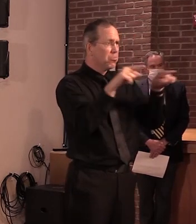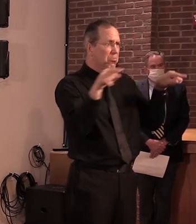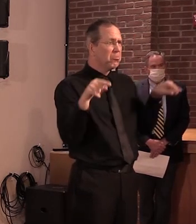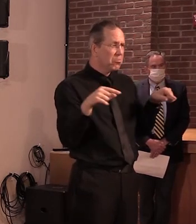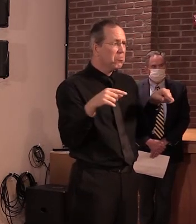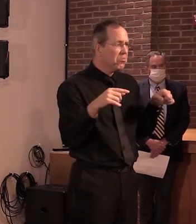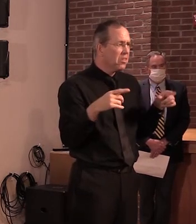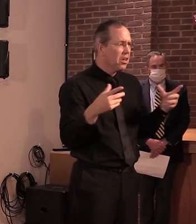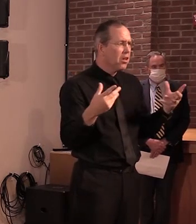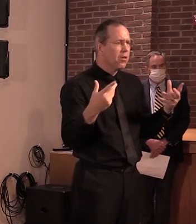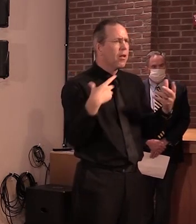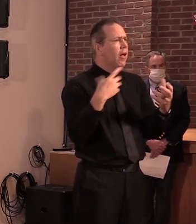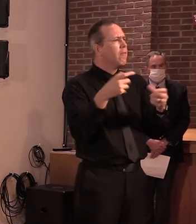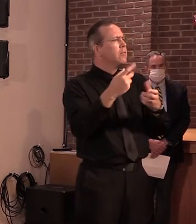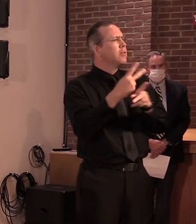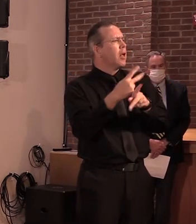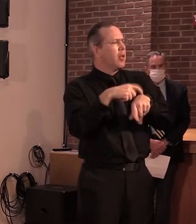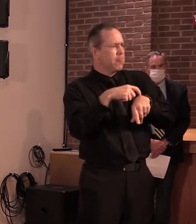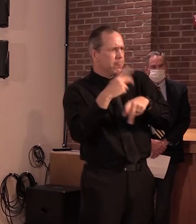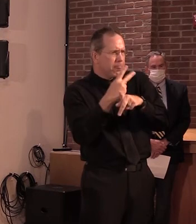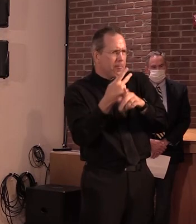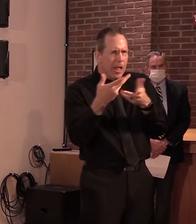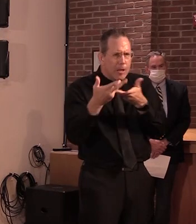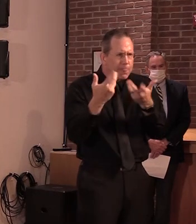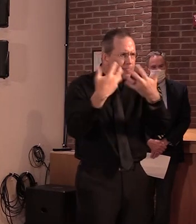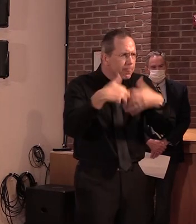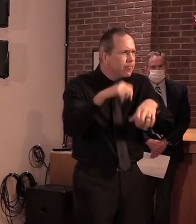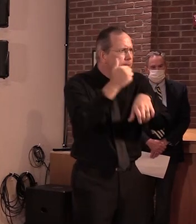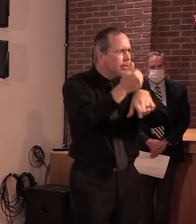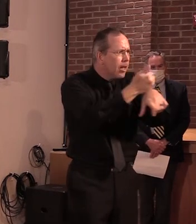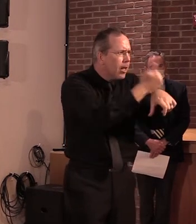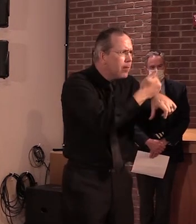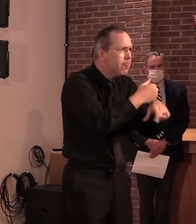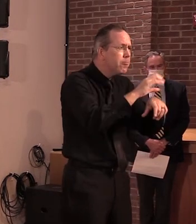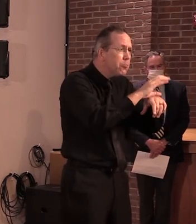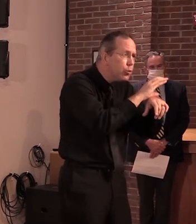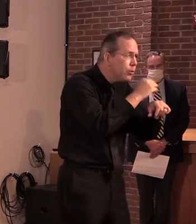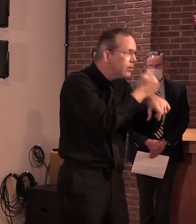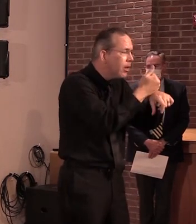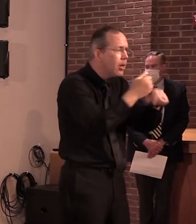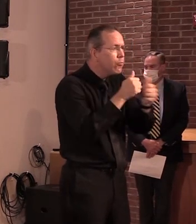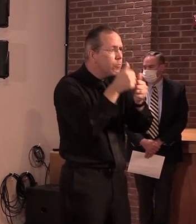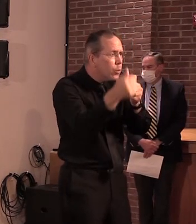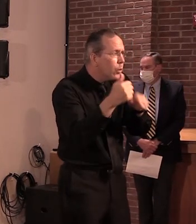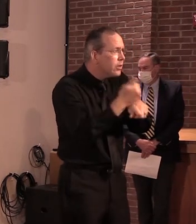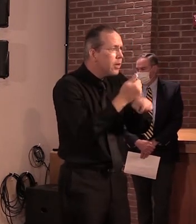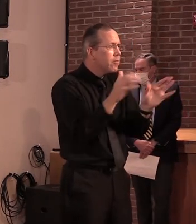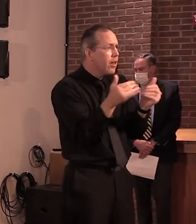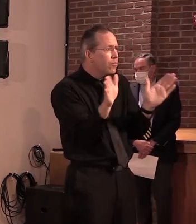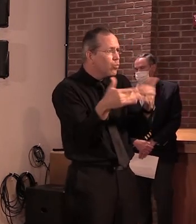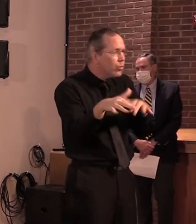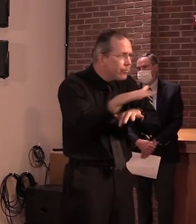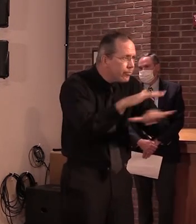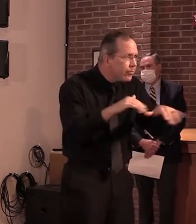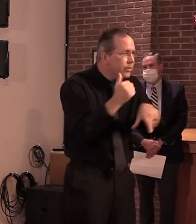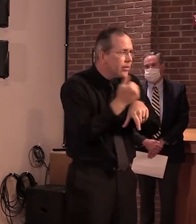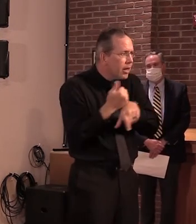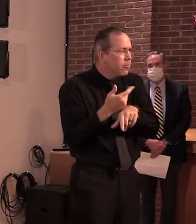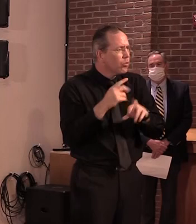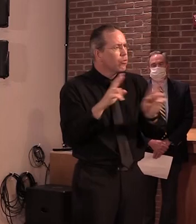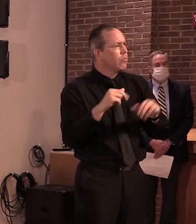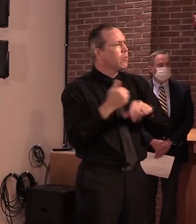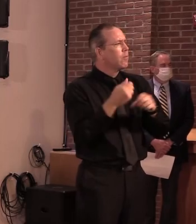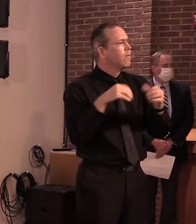and online solutions are ready and effective so we can deliver for our children and build confidence in the public